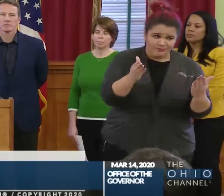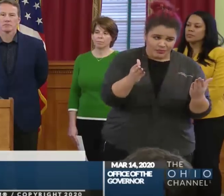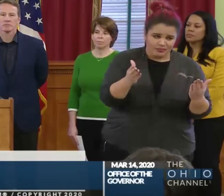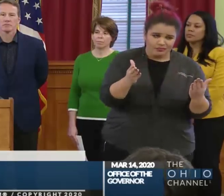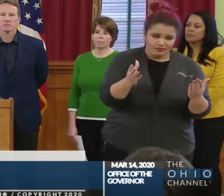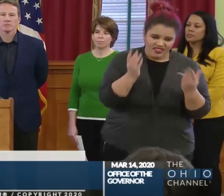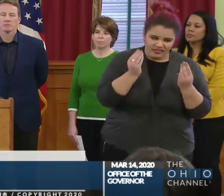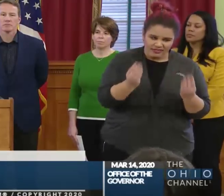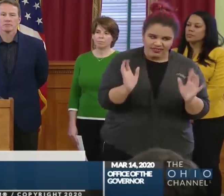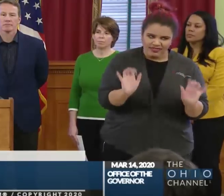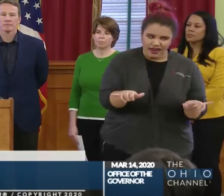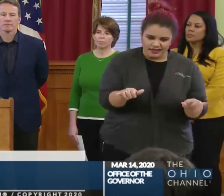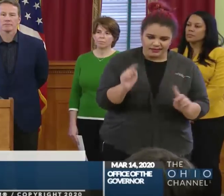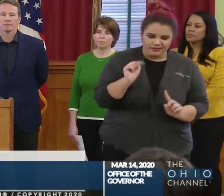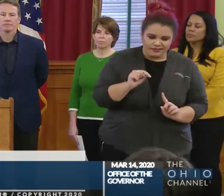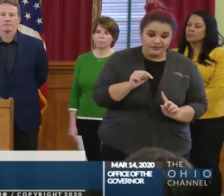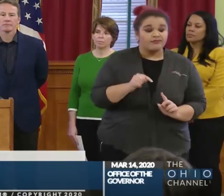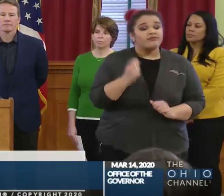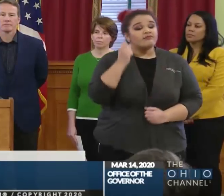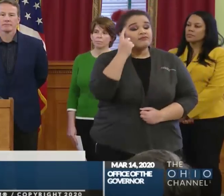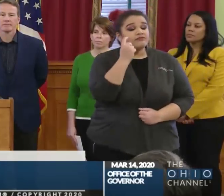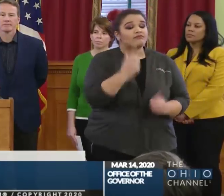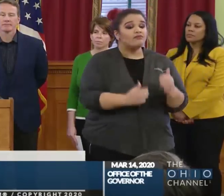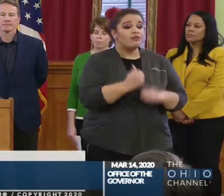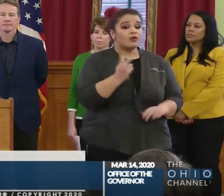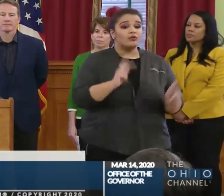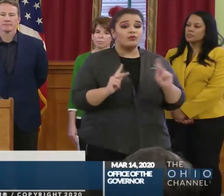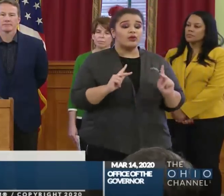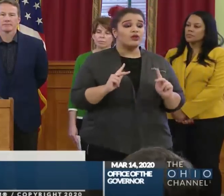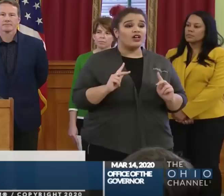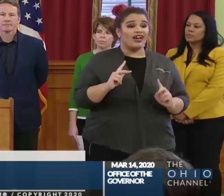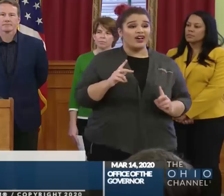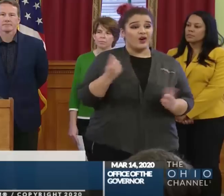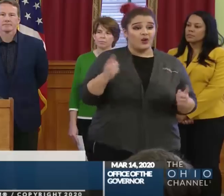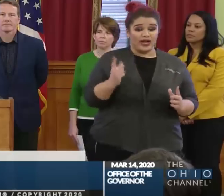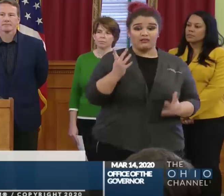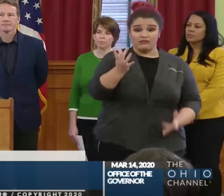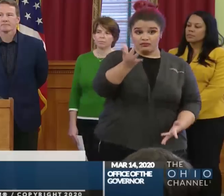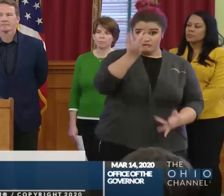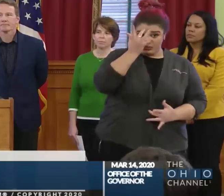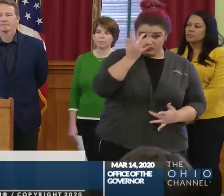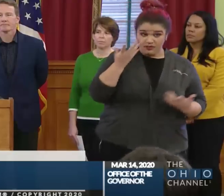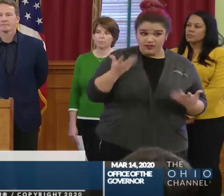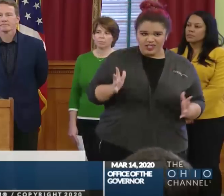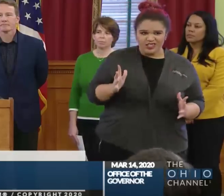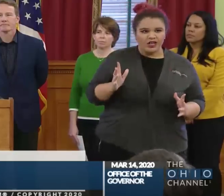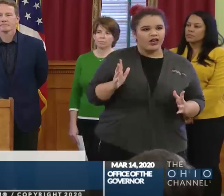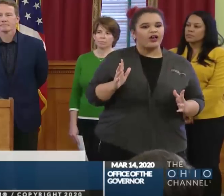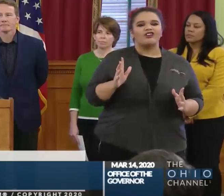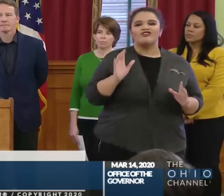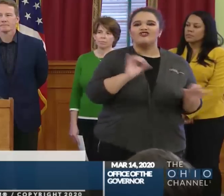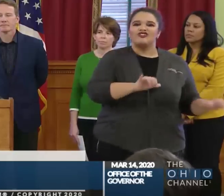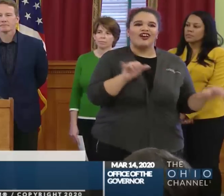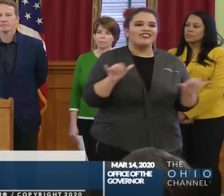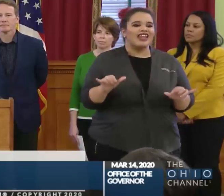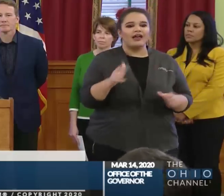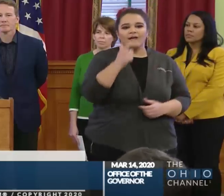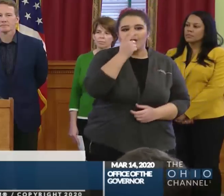is most of us will experience this in the usual miserableness we experience a cold or, you know, the